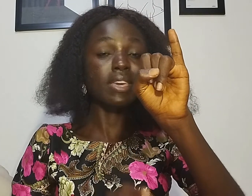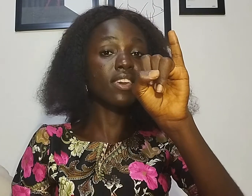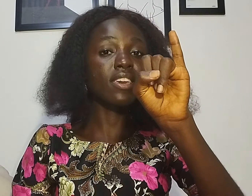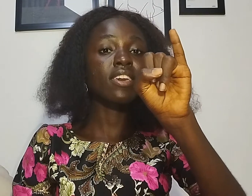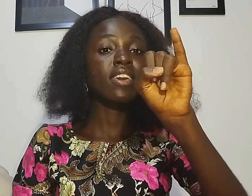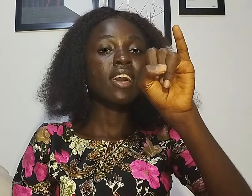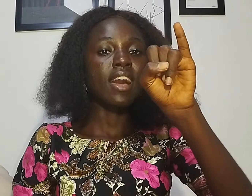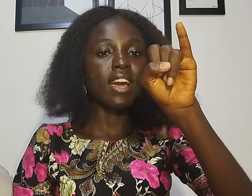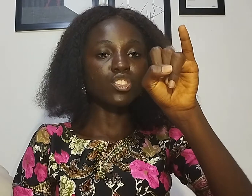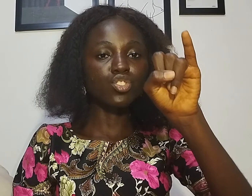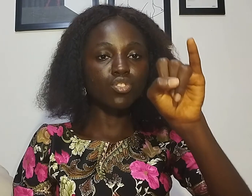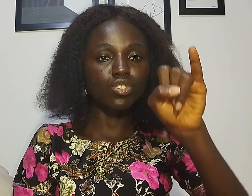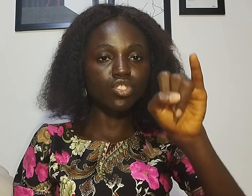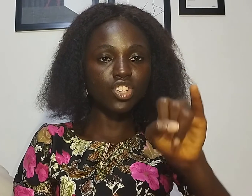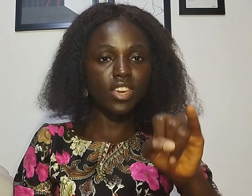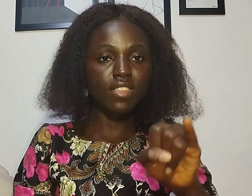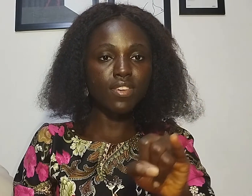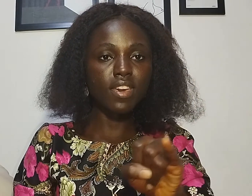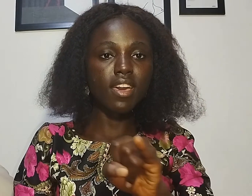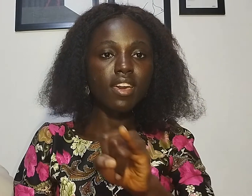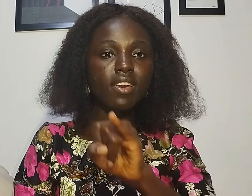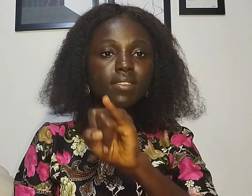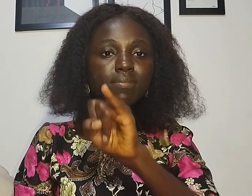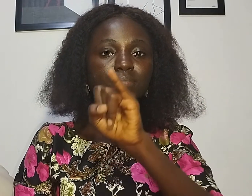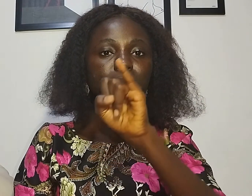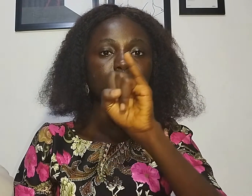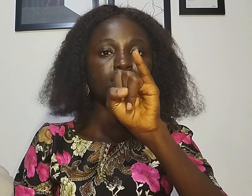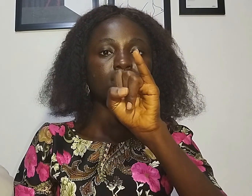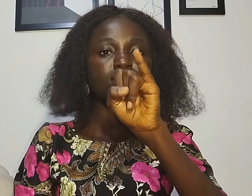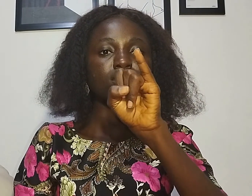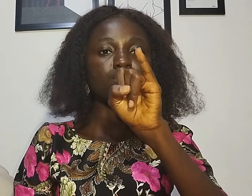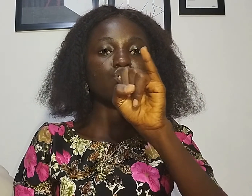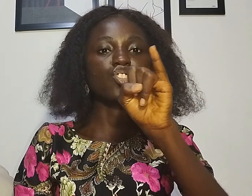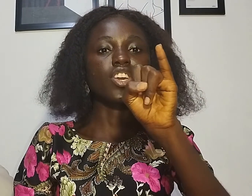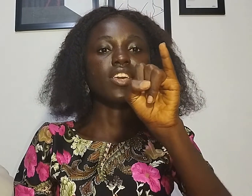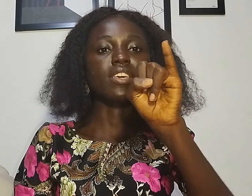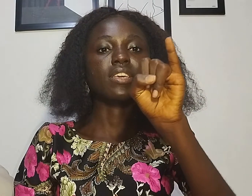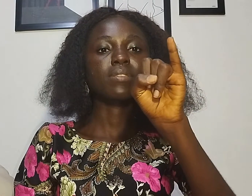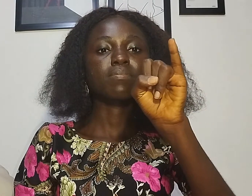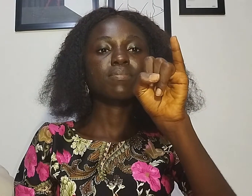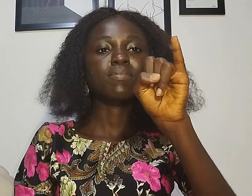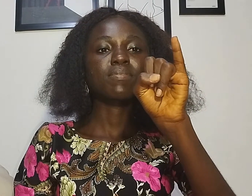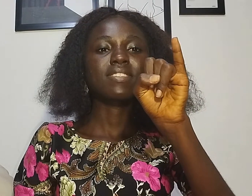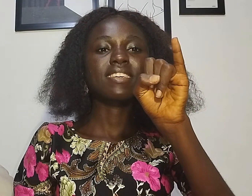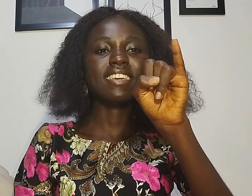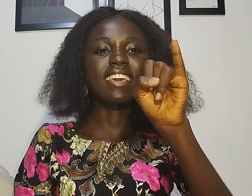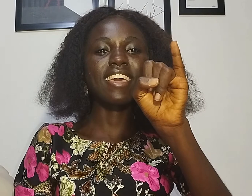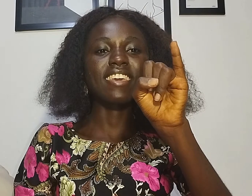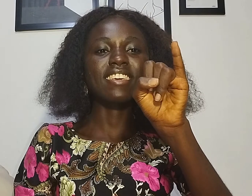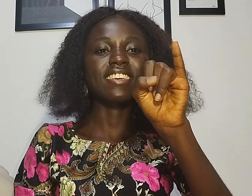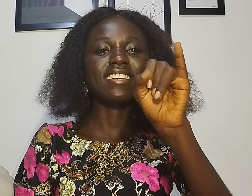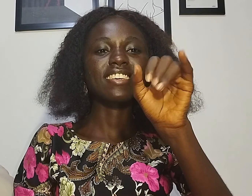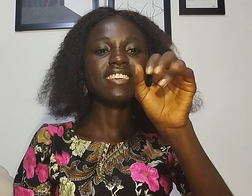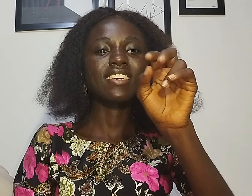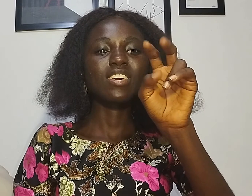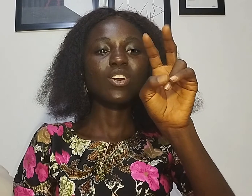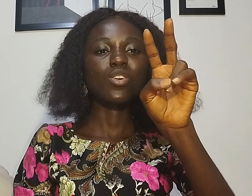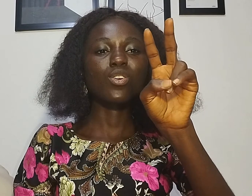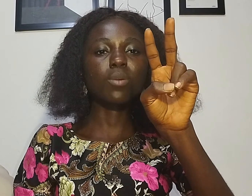pinky and draw J in the air. J. K, hold up